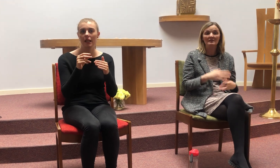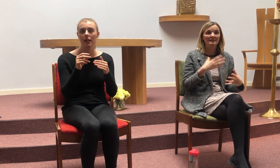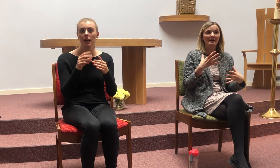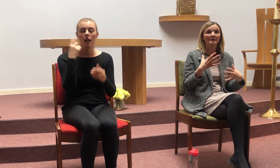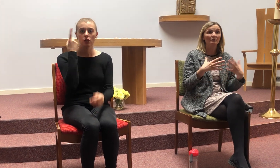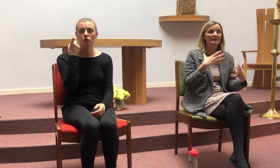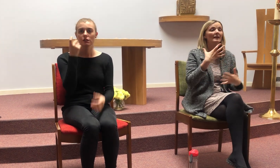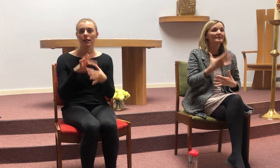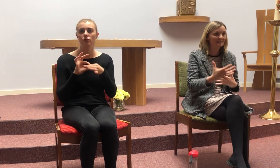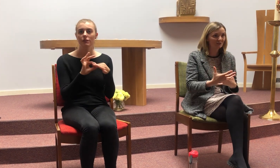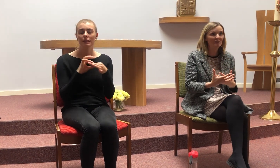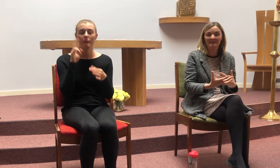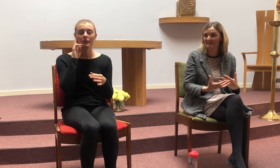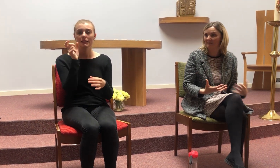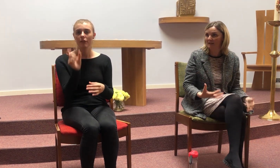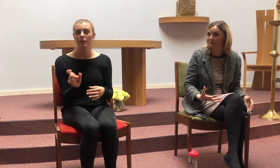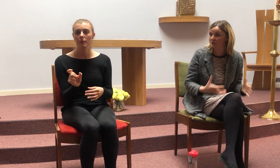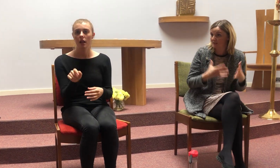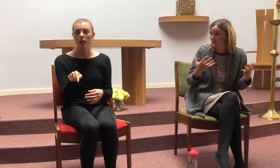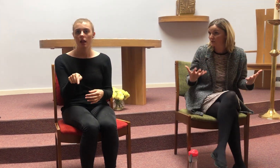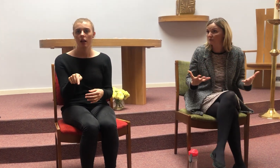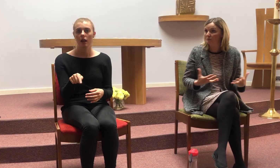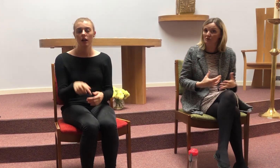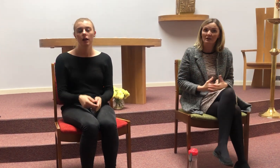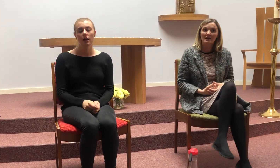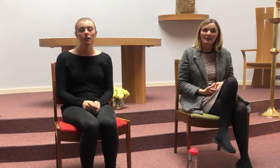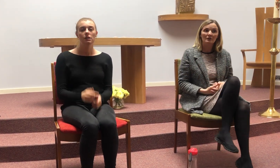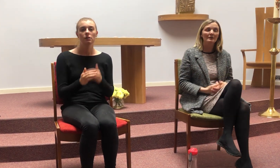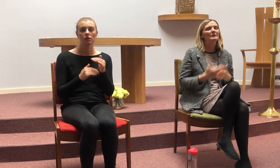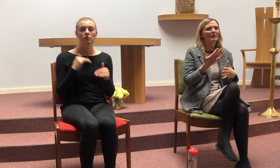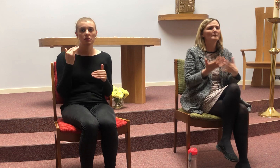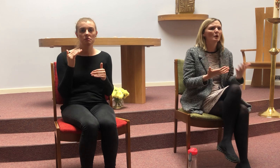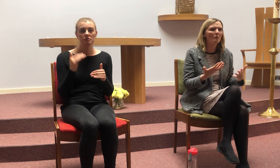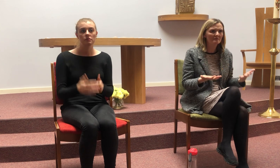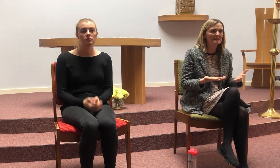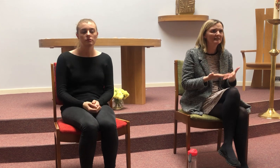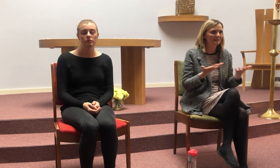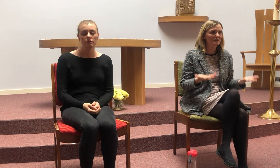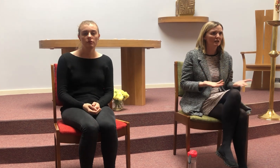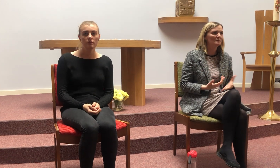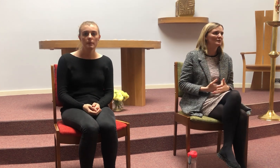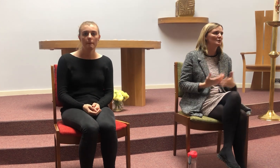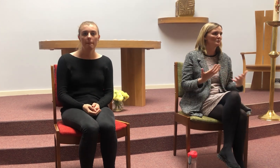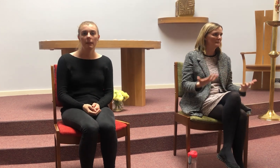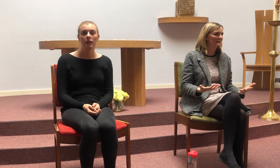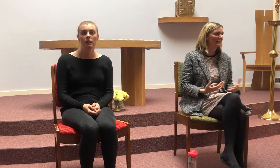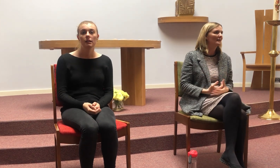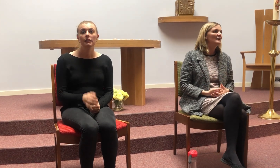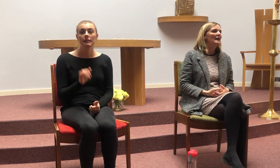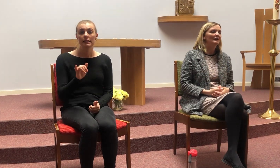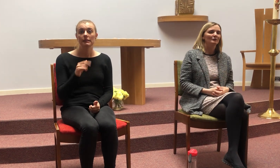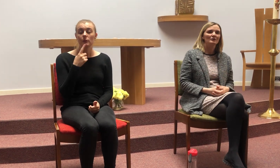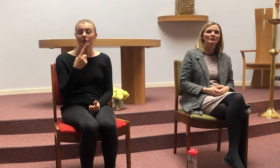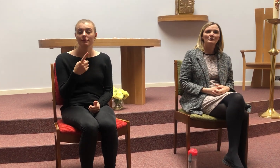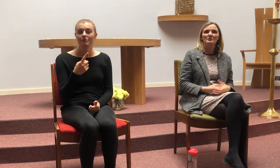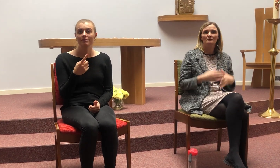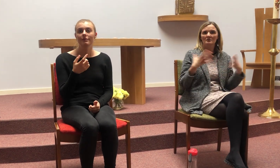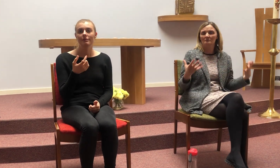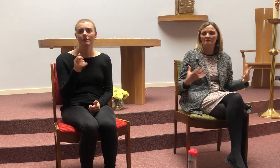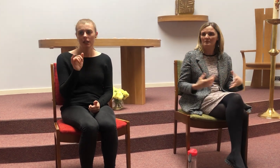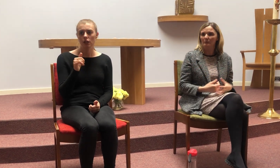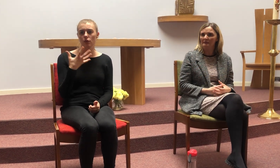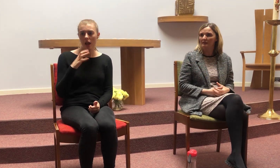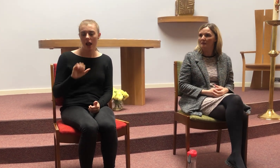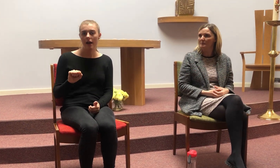and that we see how they react initially to sign language, because that's a huge. Now, we let them know, obviously, that an interpreter is going to be there at their interview. We